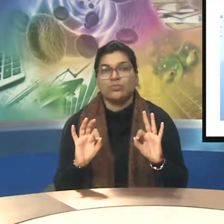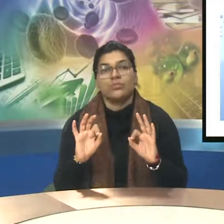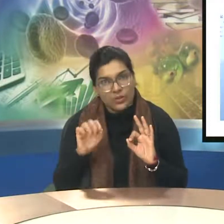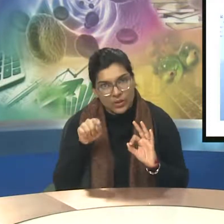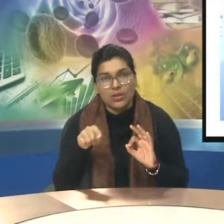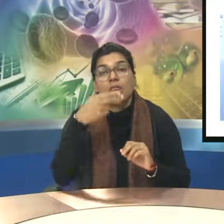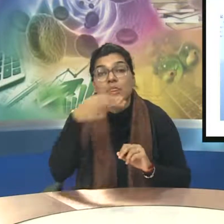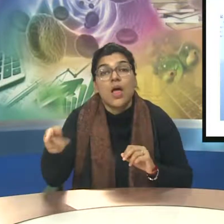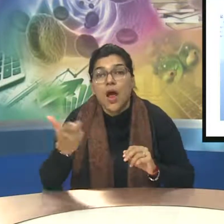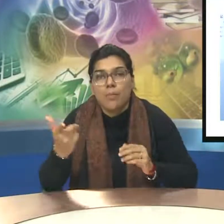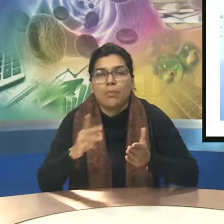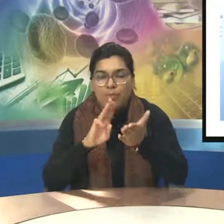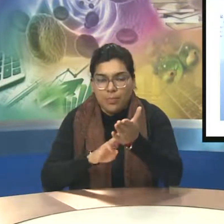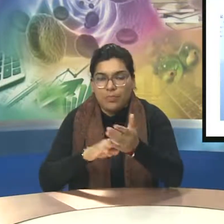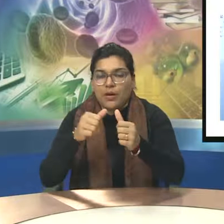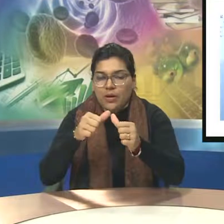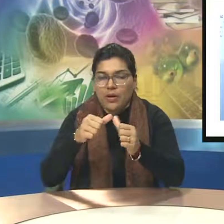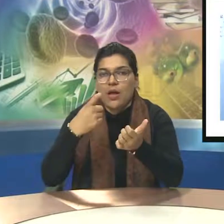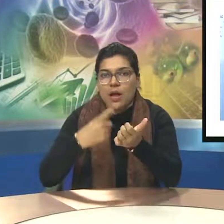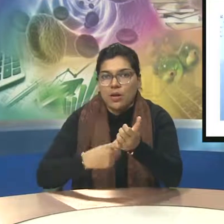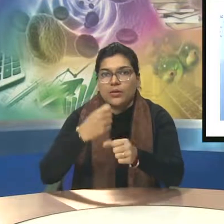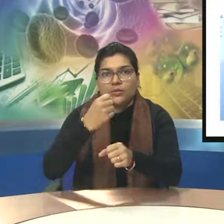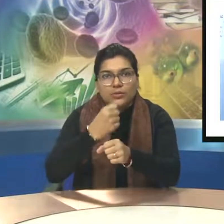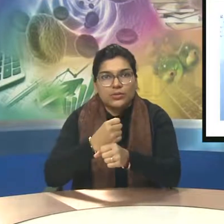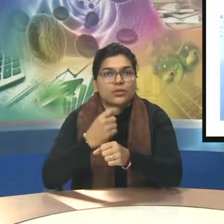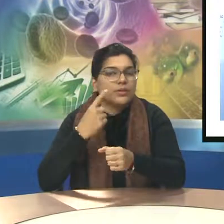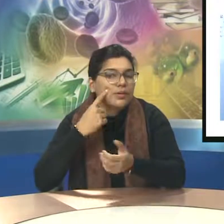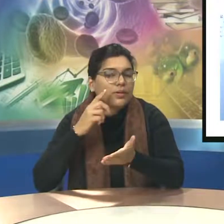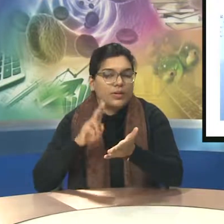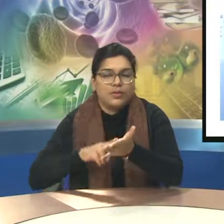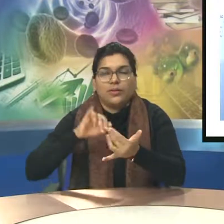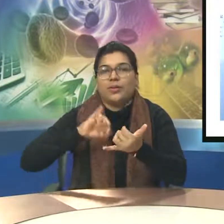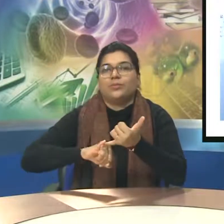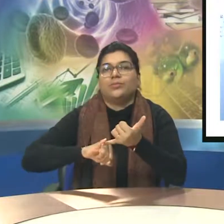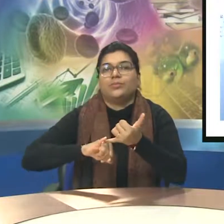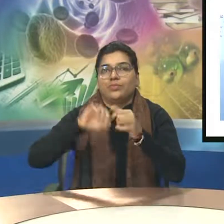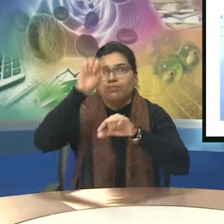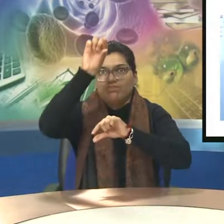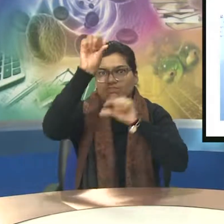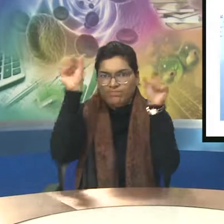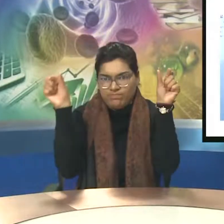by changing the font size.